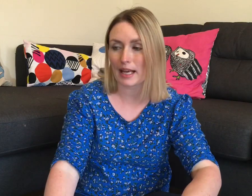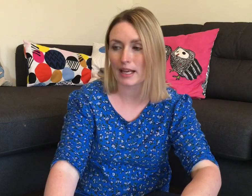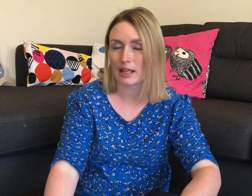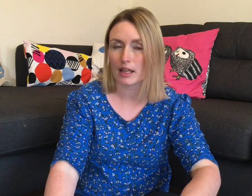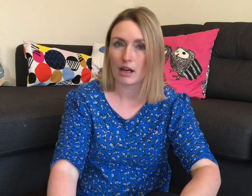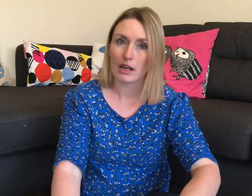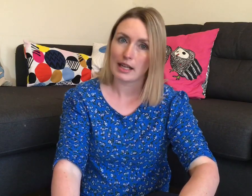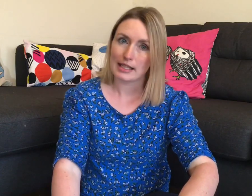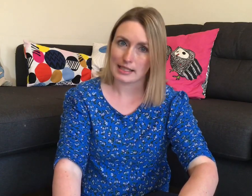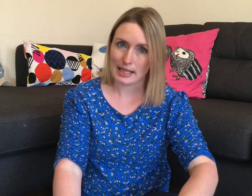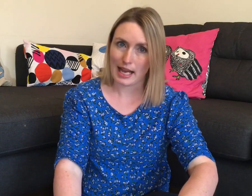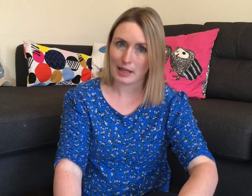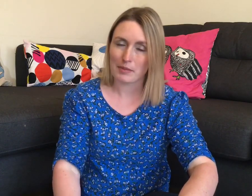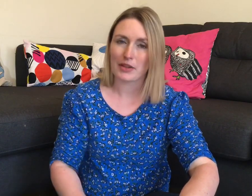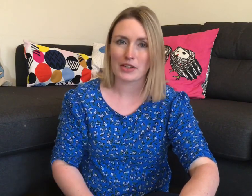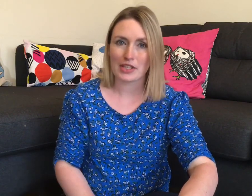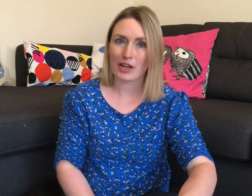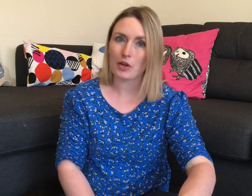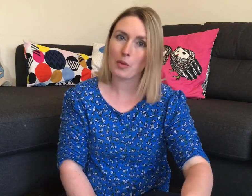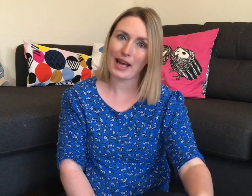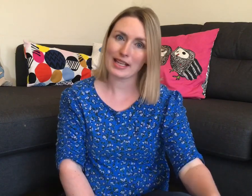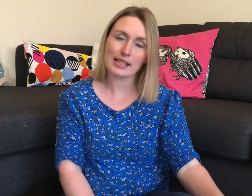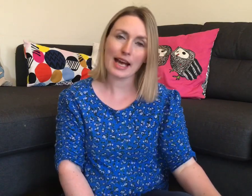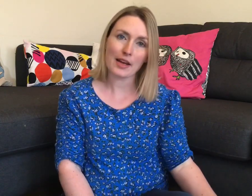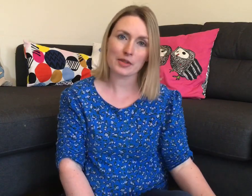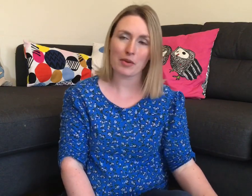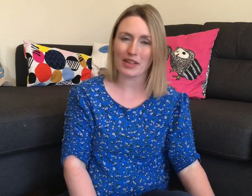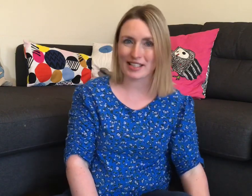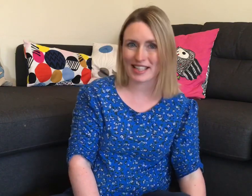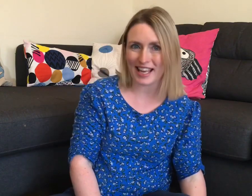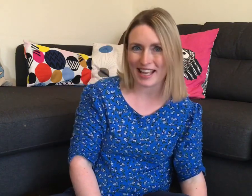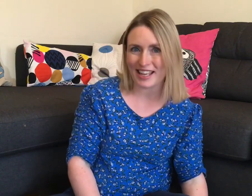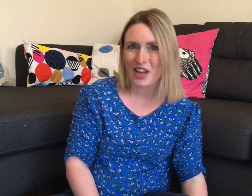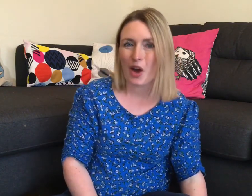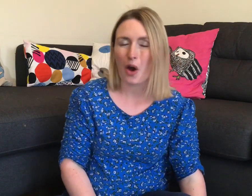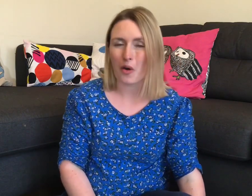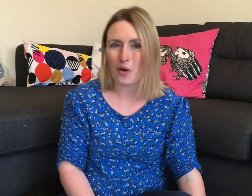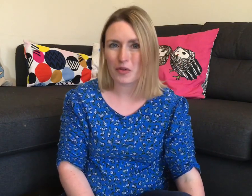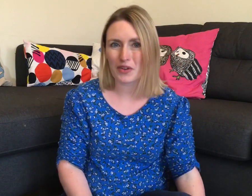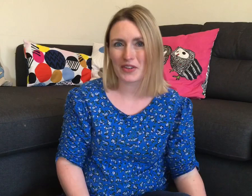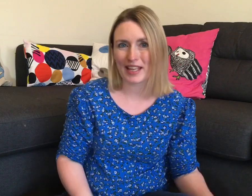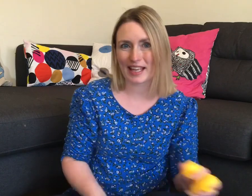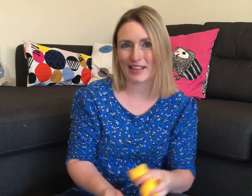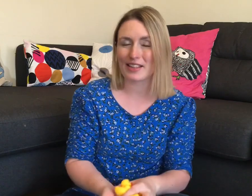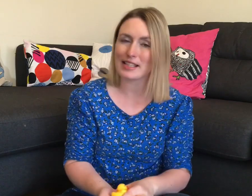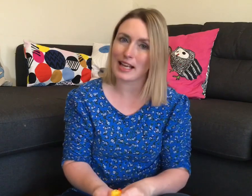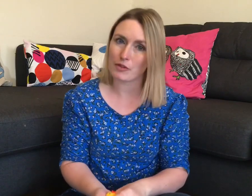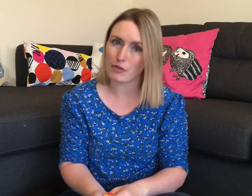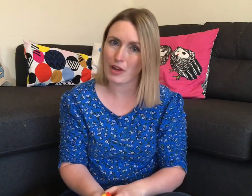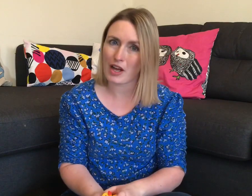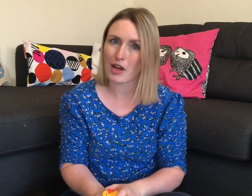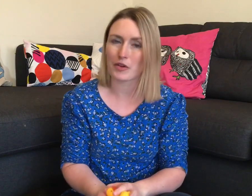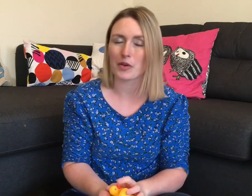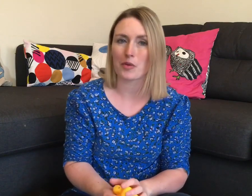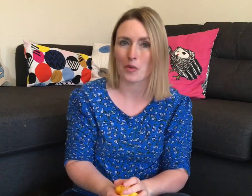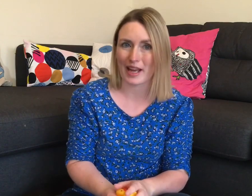sad mother duck went out one day over the hills and far away